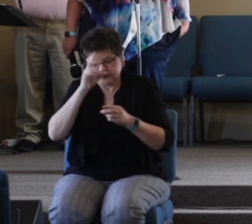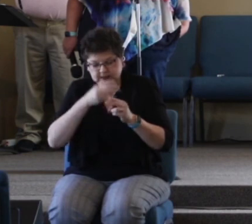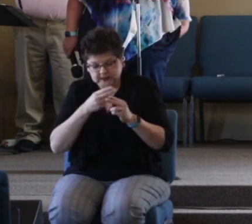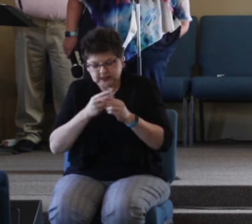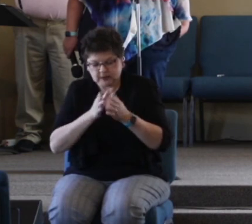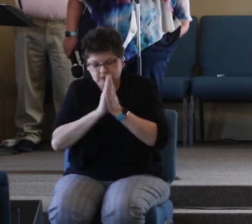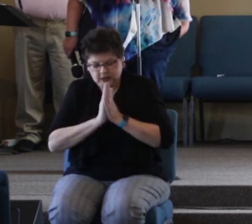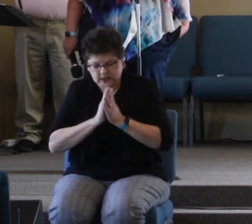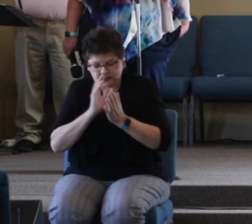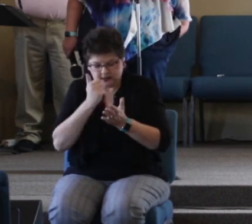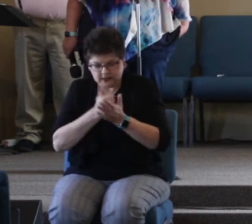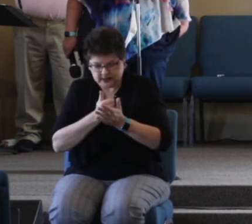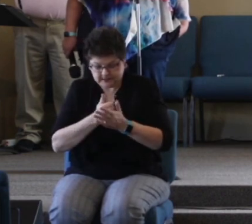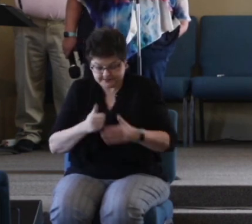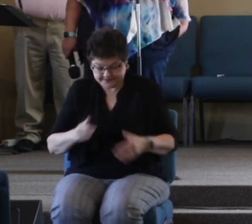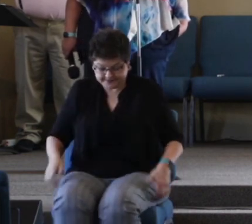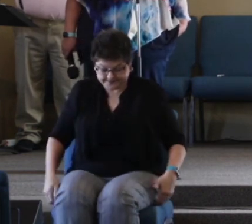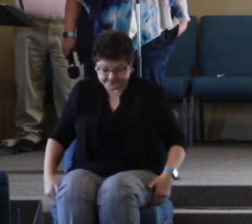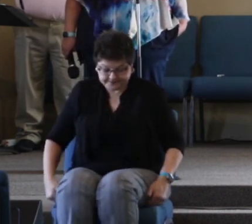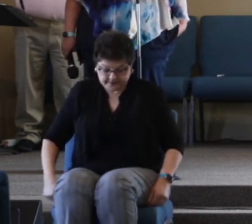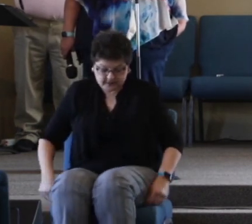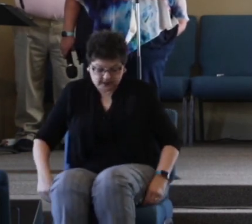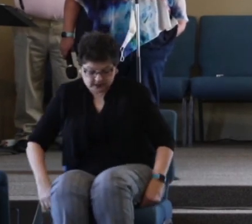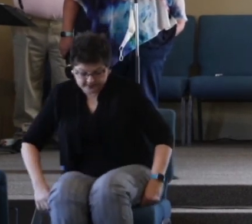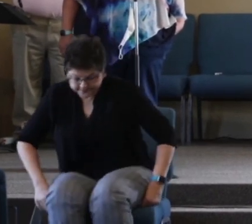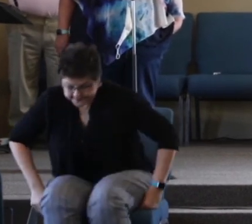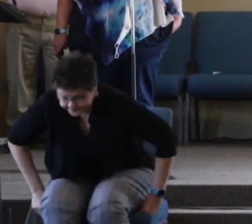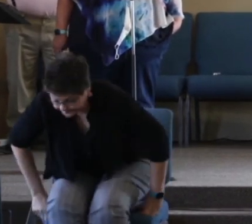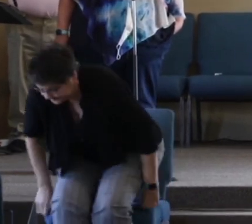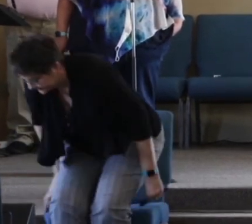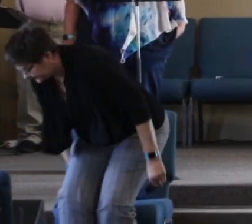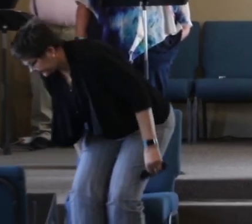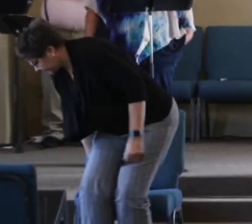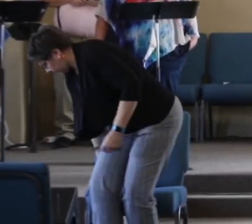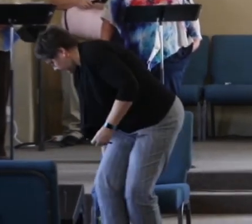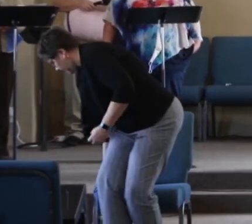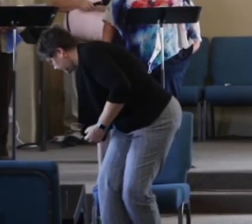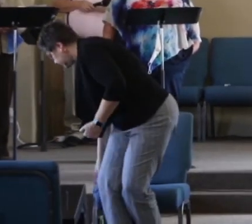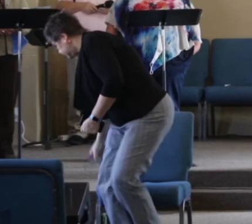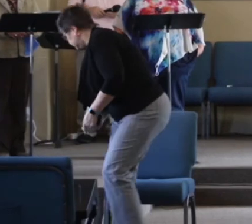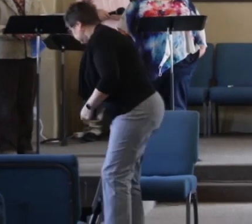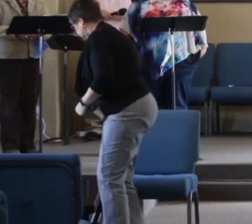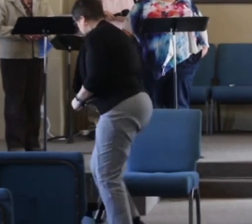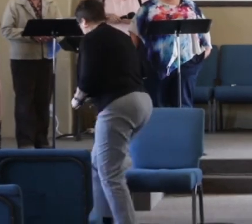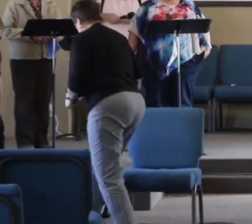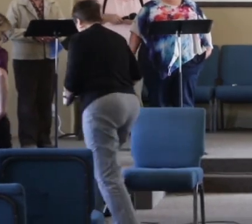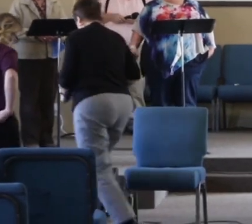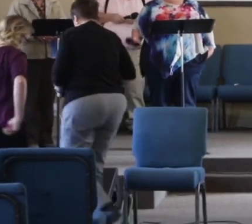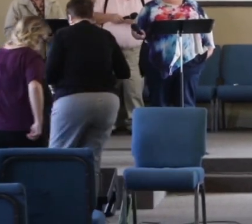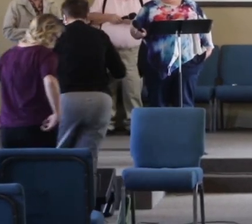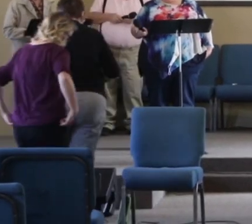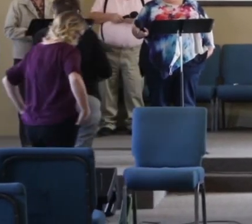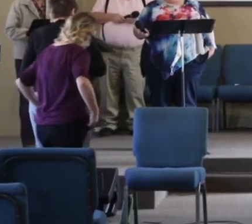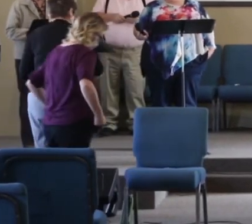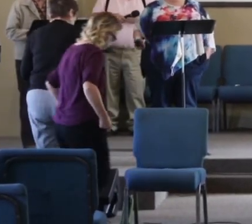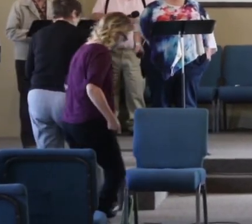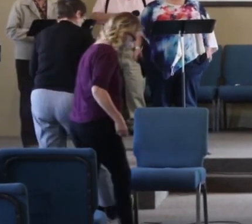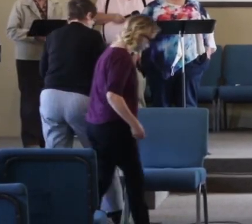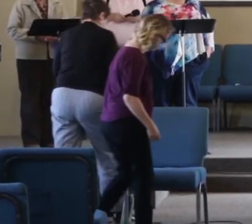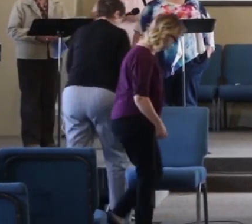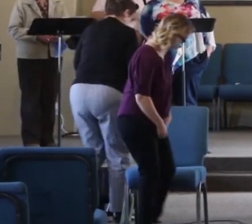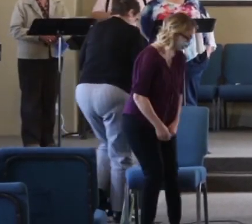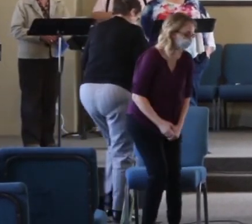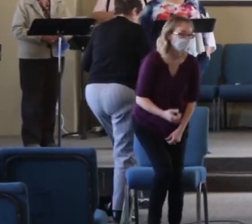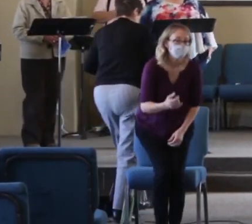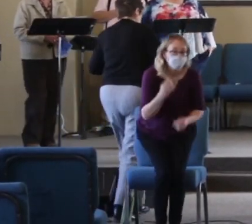pray. Amen. You know, if you'd like to chat, I will be here after the service. I've got a couple phone numbers you could dial.